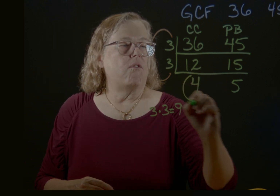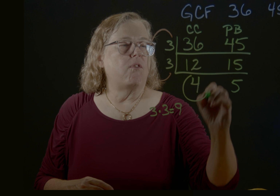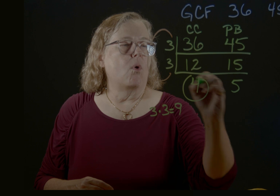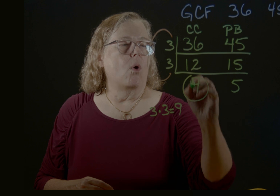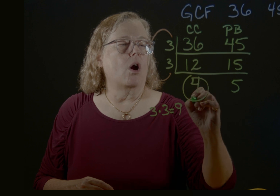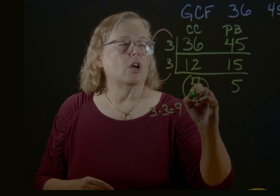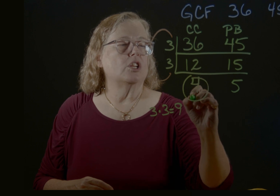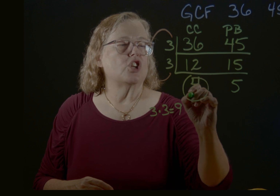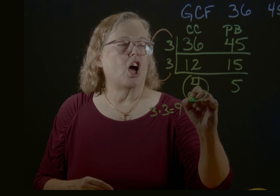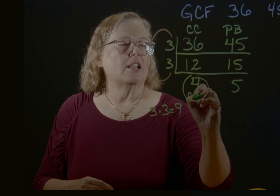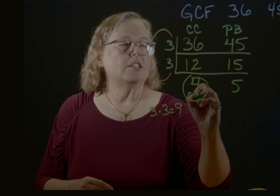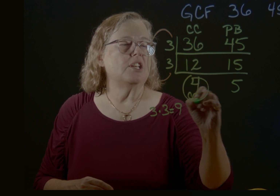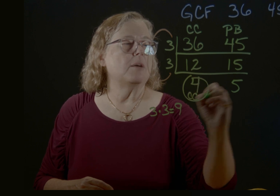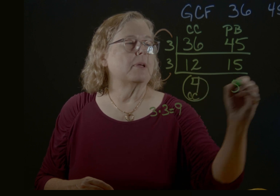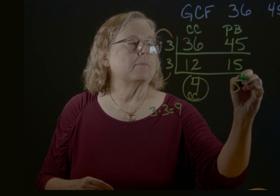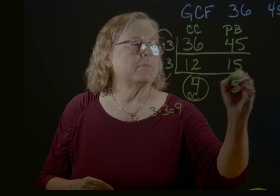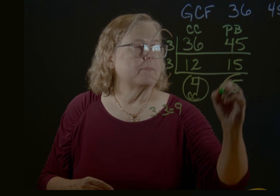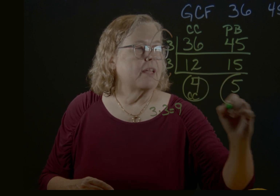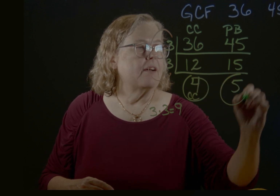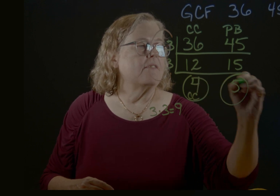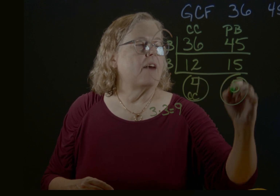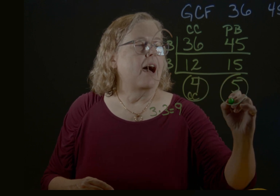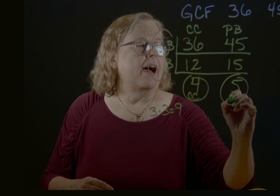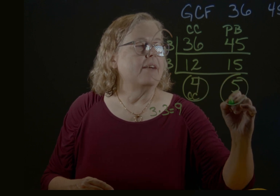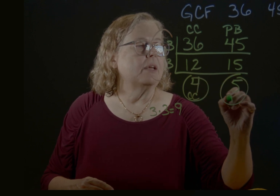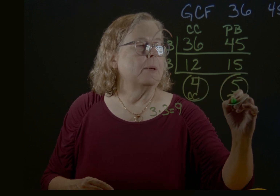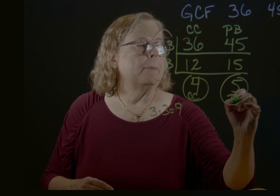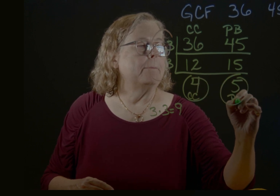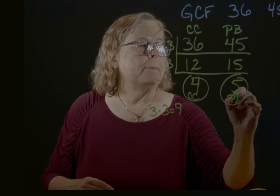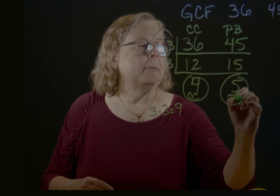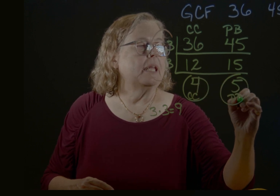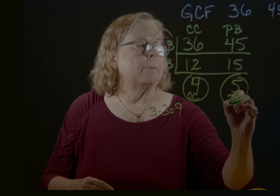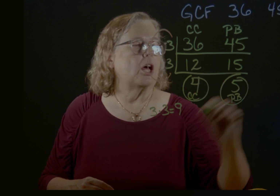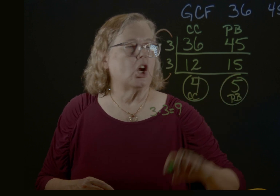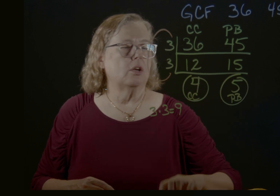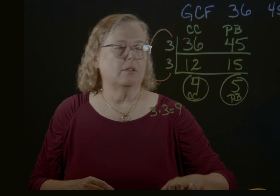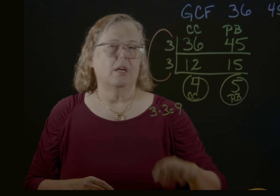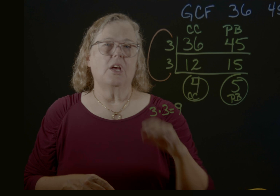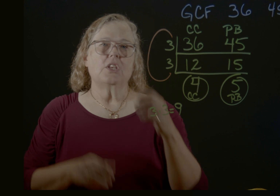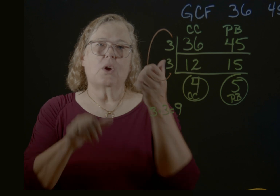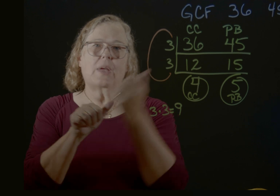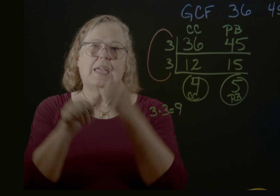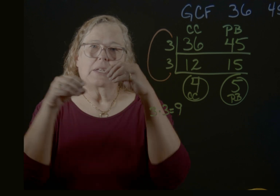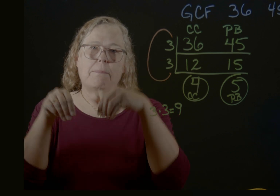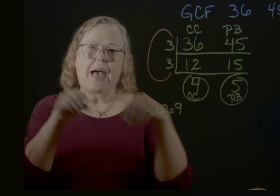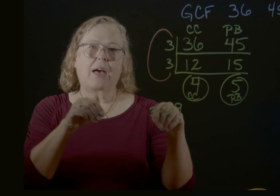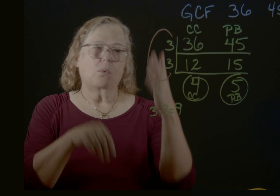I'm going to have 4 chocolate chip cookies and 5 peanut butter cookies. So in each bag, we will